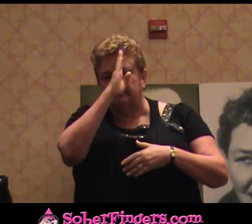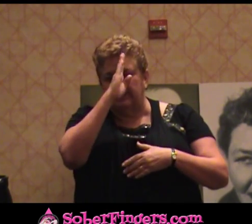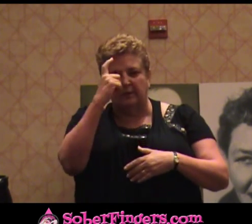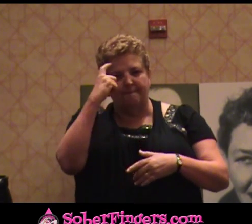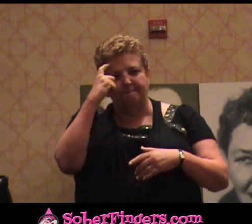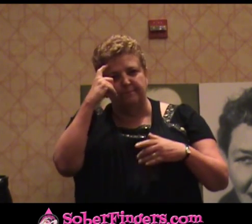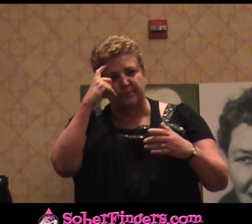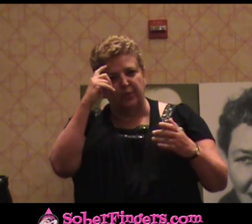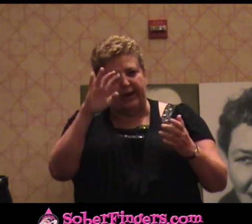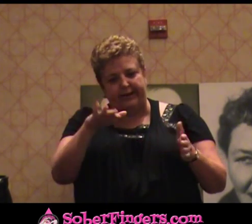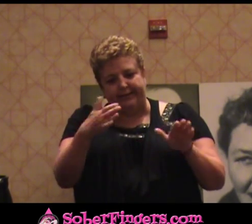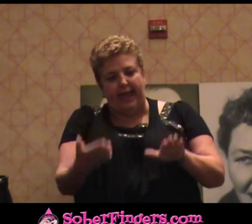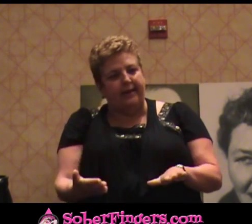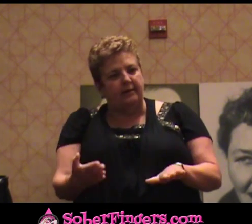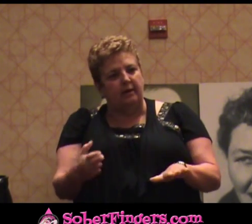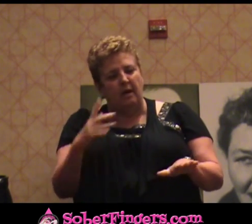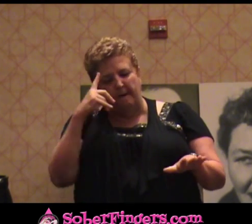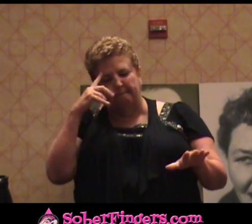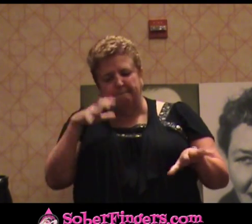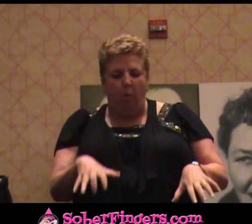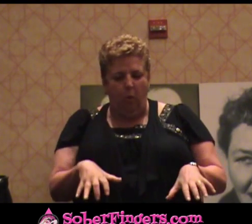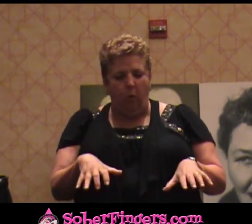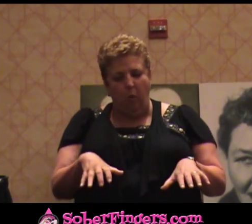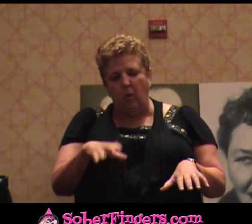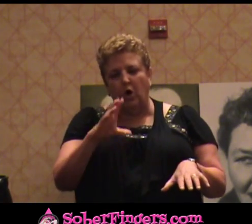just kind of like, really?